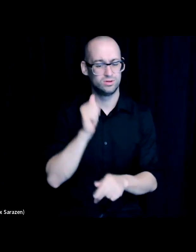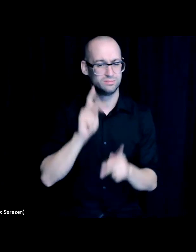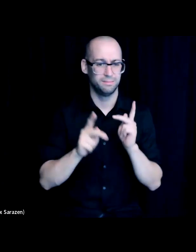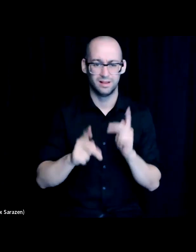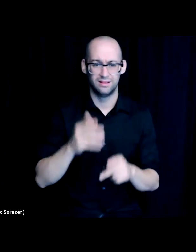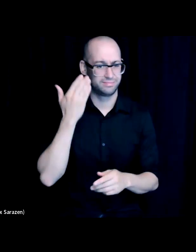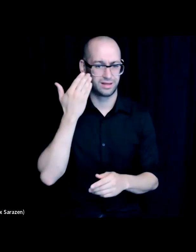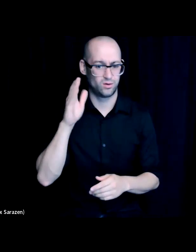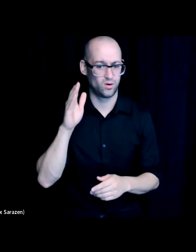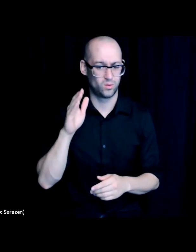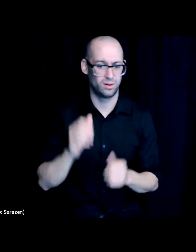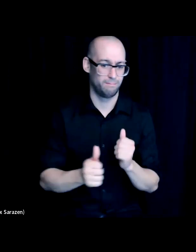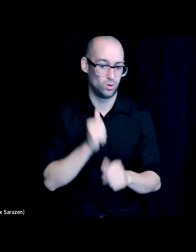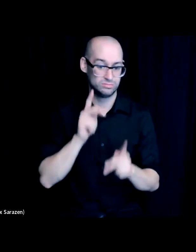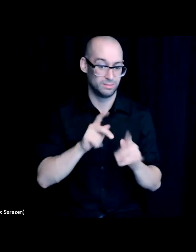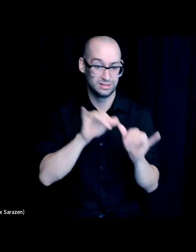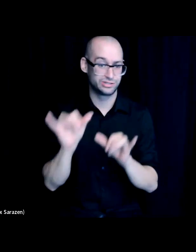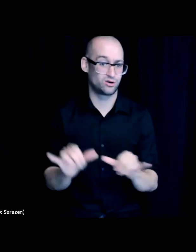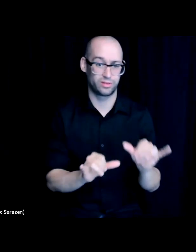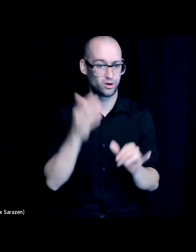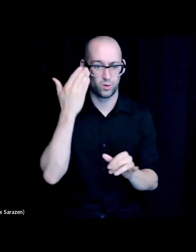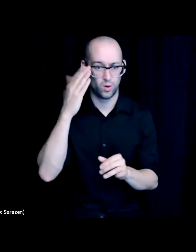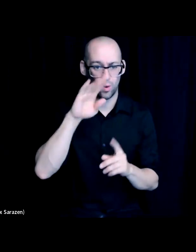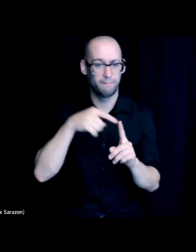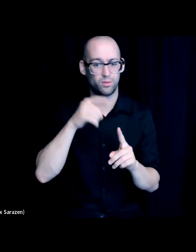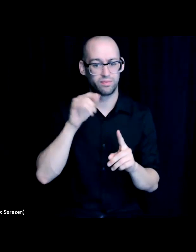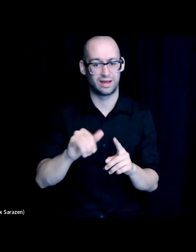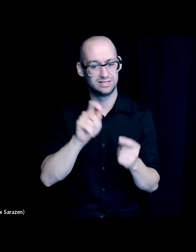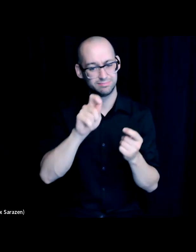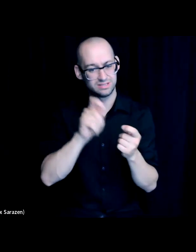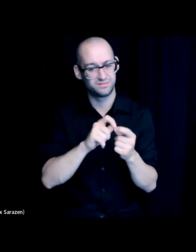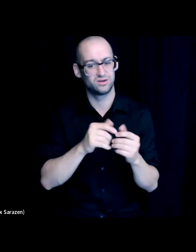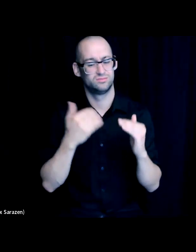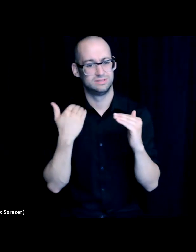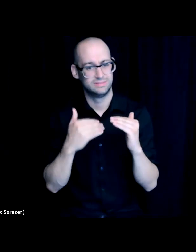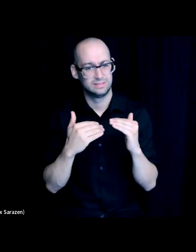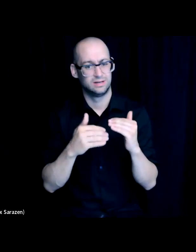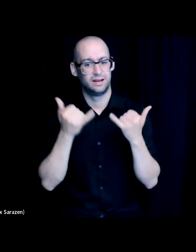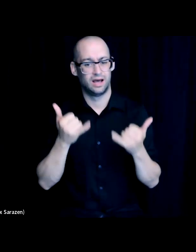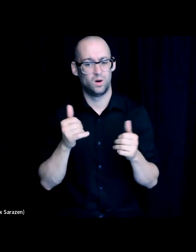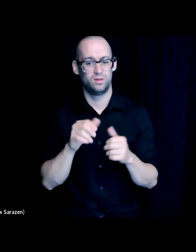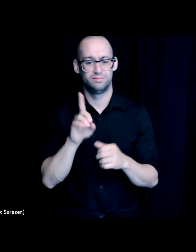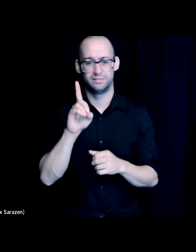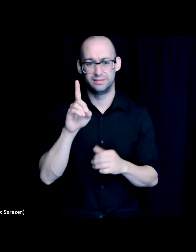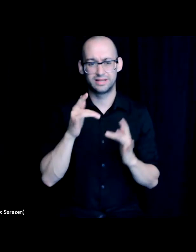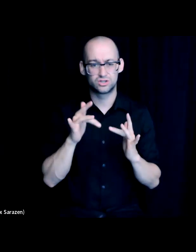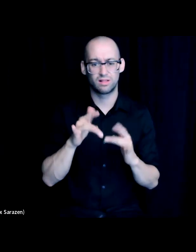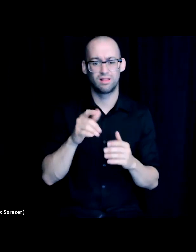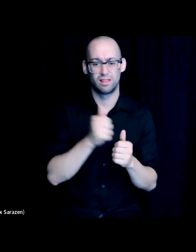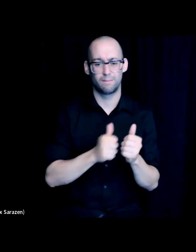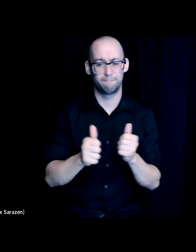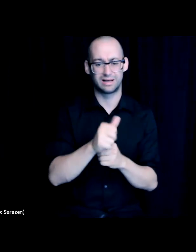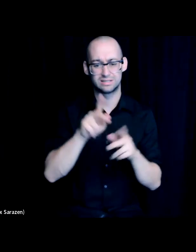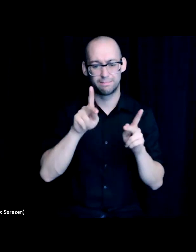home, I would say probably most people generally don't know about, is those specific restrictions nowadays digitally that pass somebody through to a